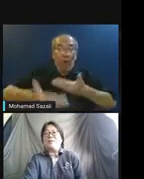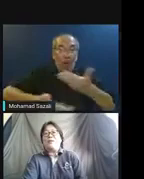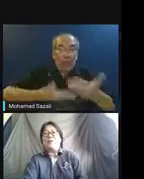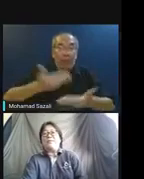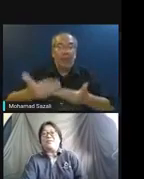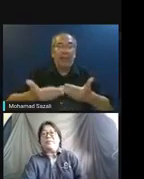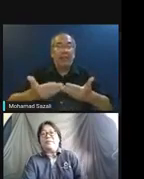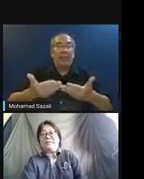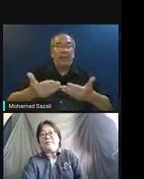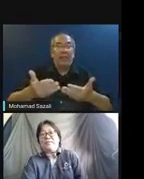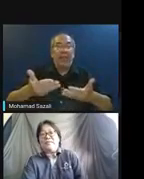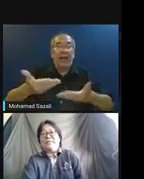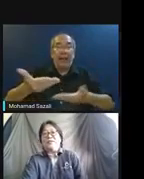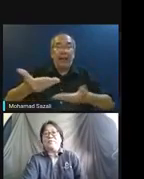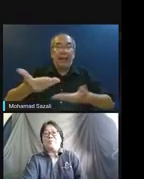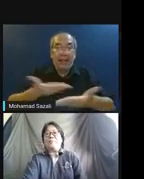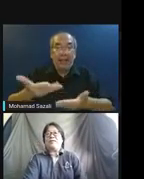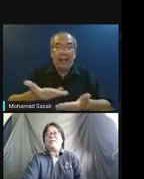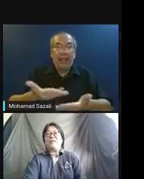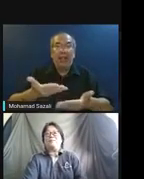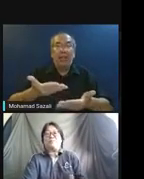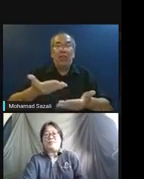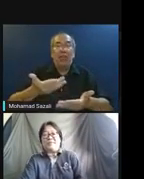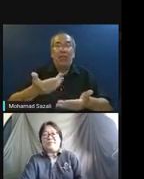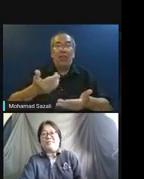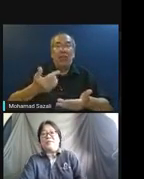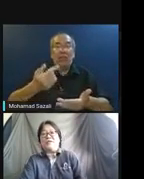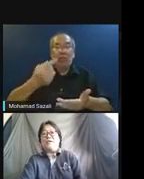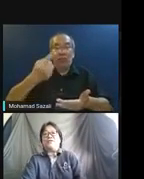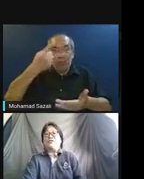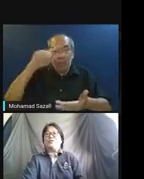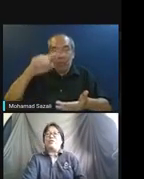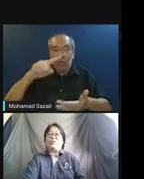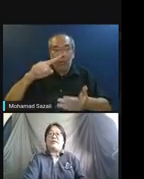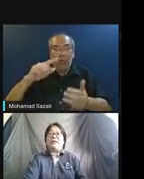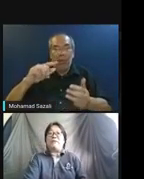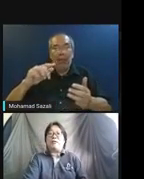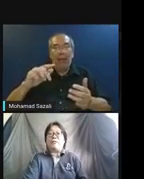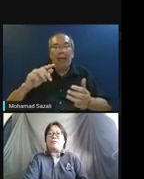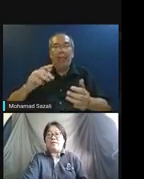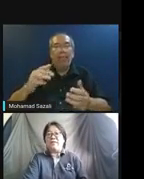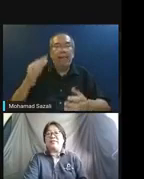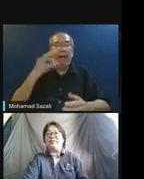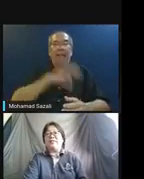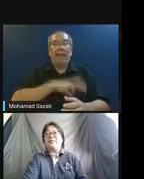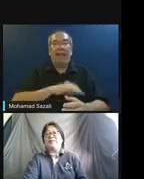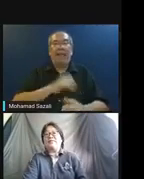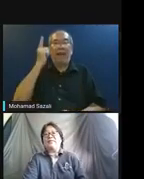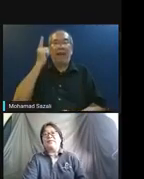So basically, what is communication? So communication is a process of transferring information,